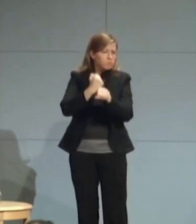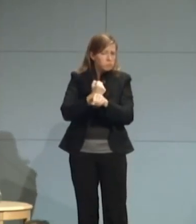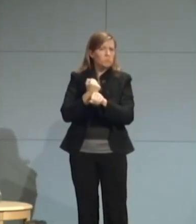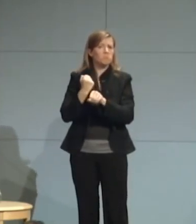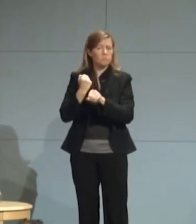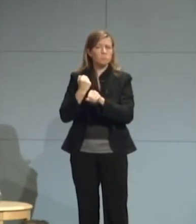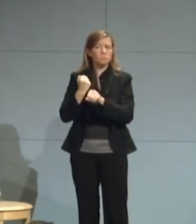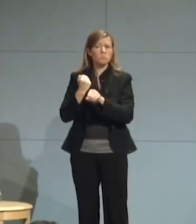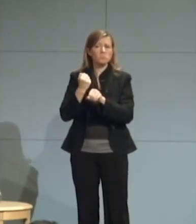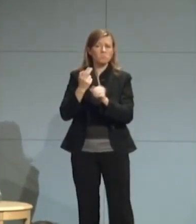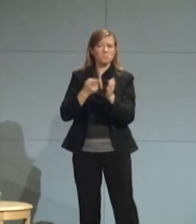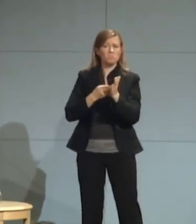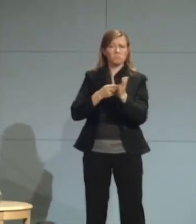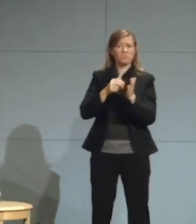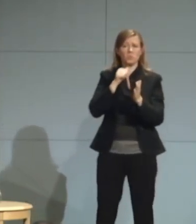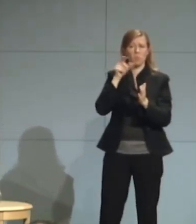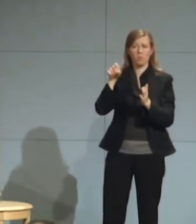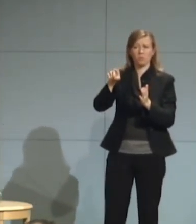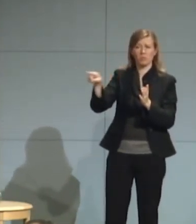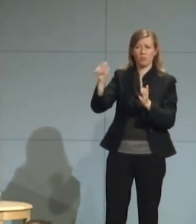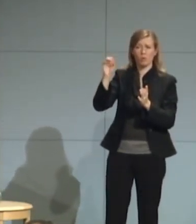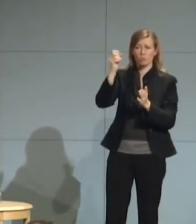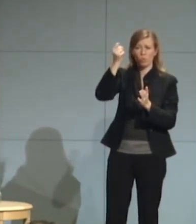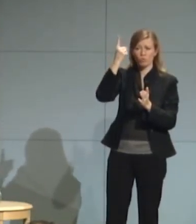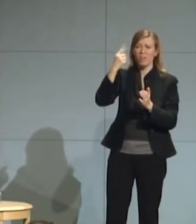have left a long damn time ago.